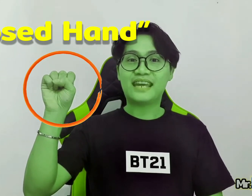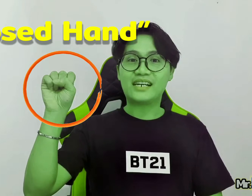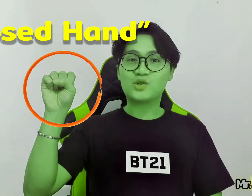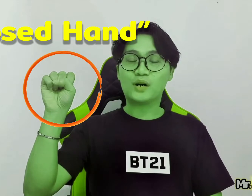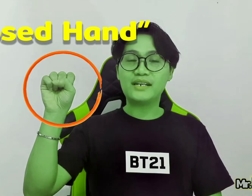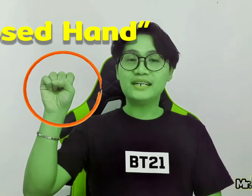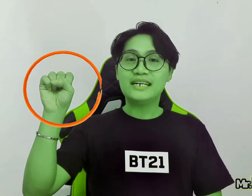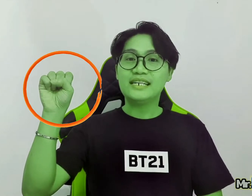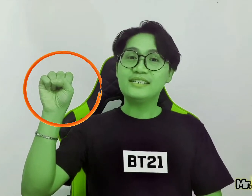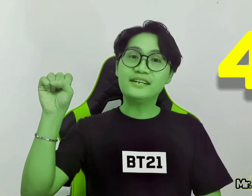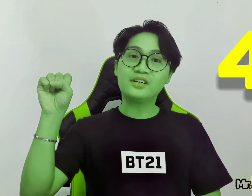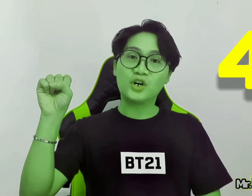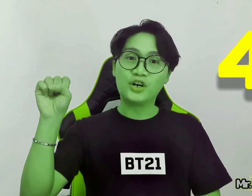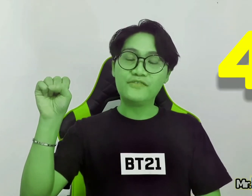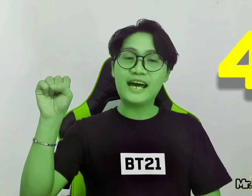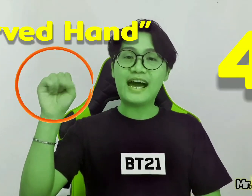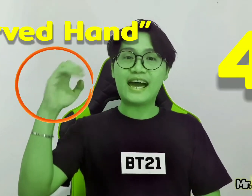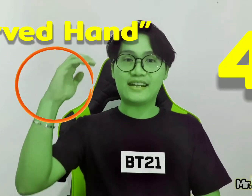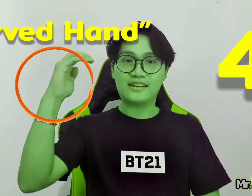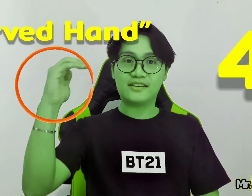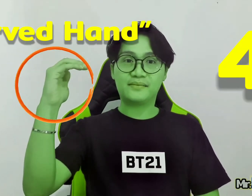Next one is the curved hand.